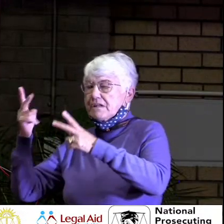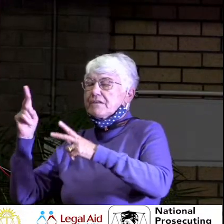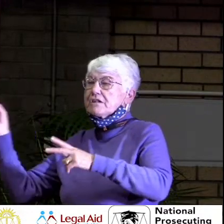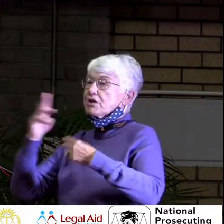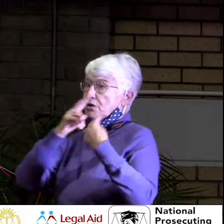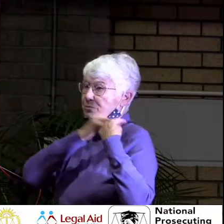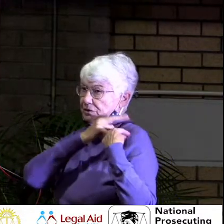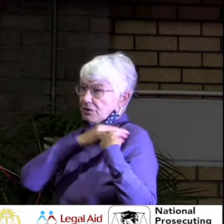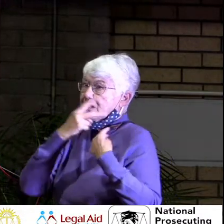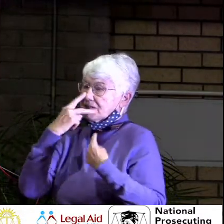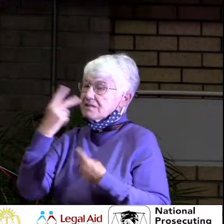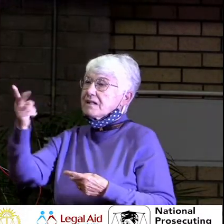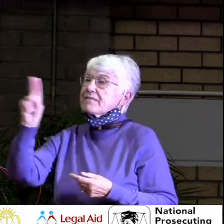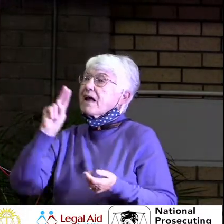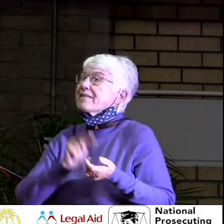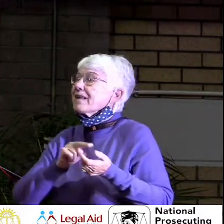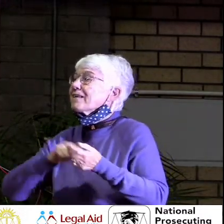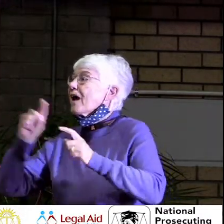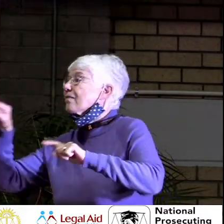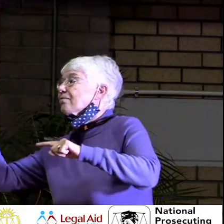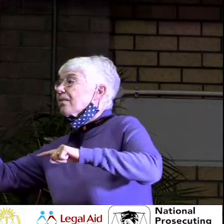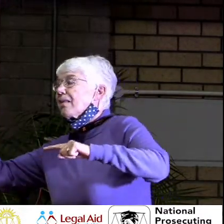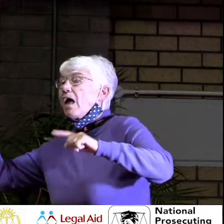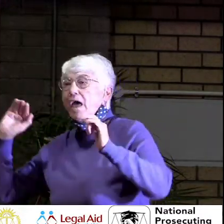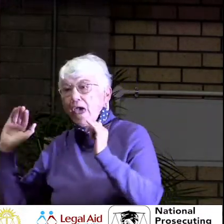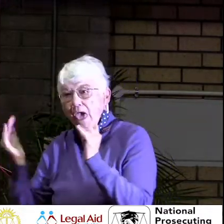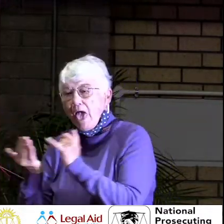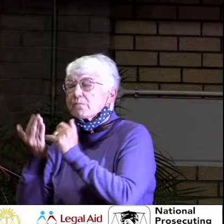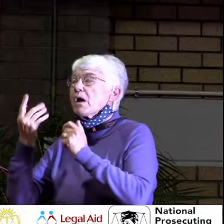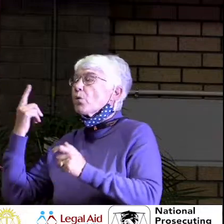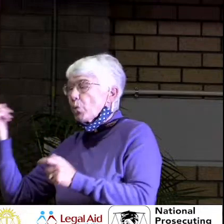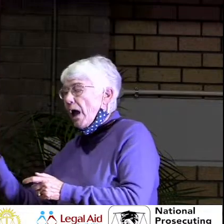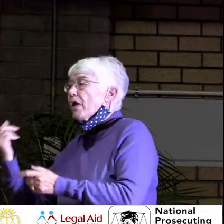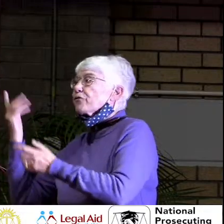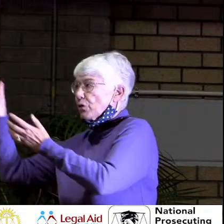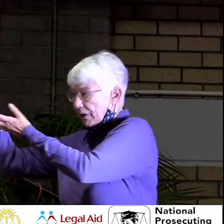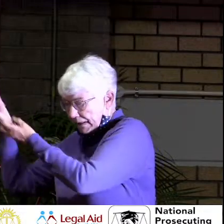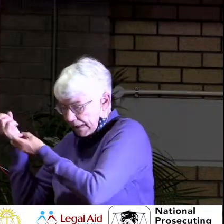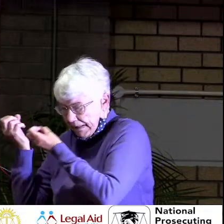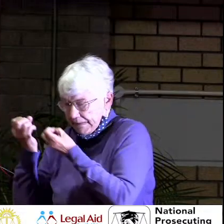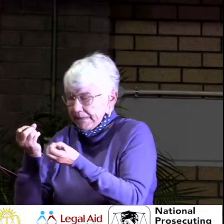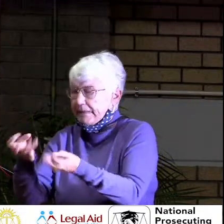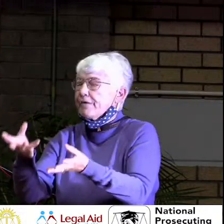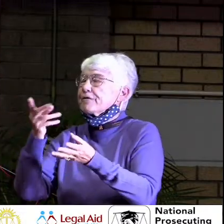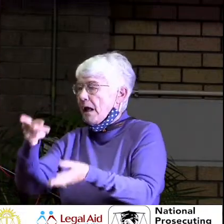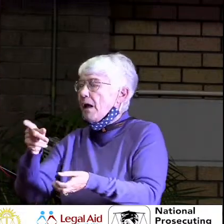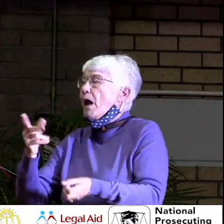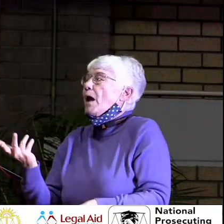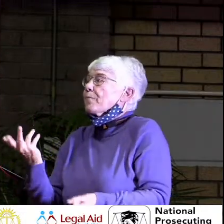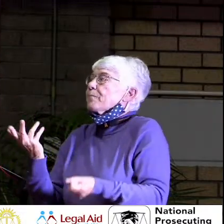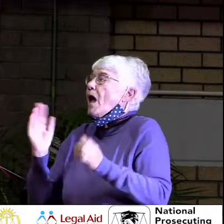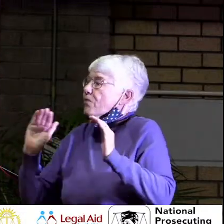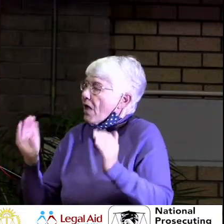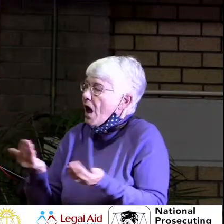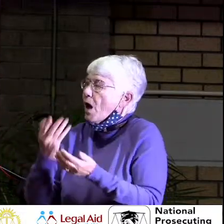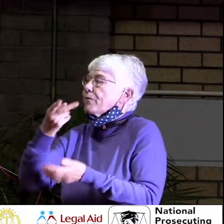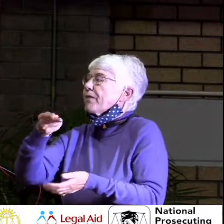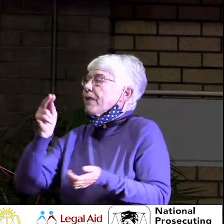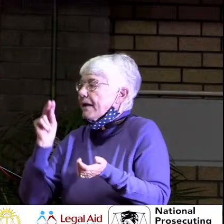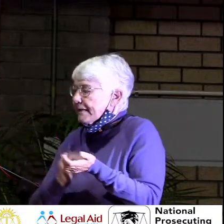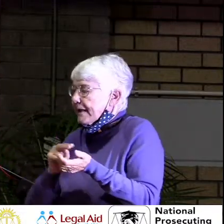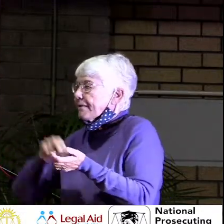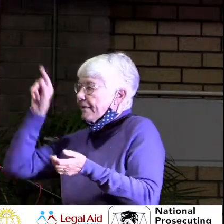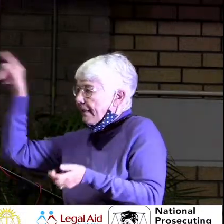the professionals out there. But within the community corrections facilities, we also need your assistance to make sure